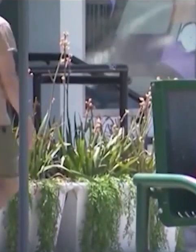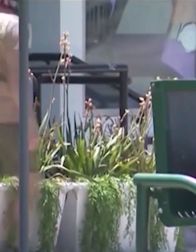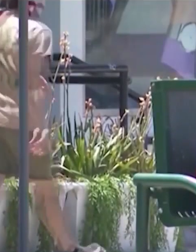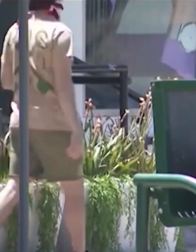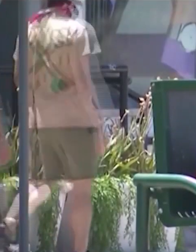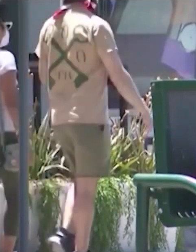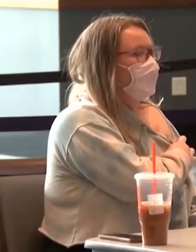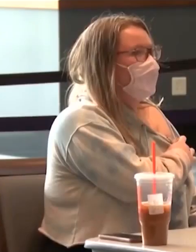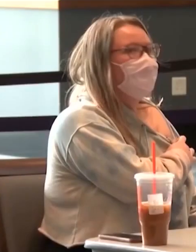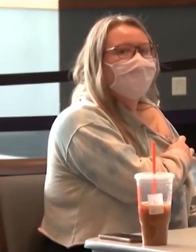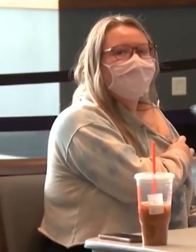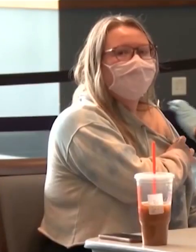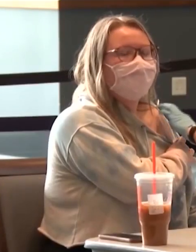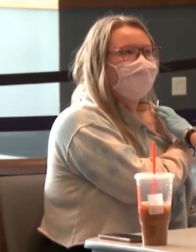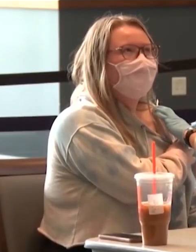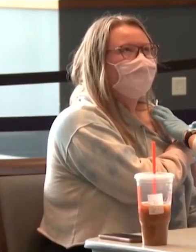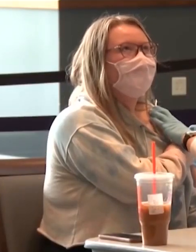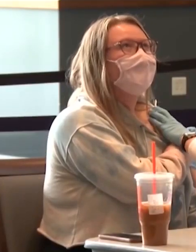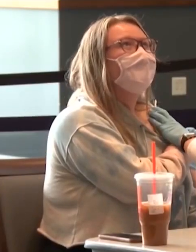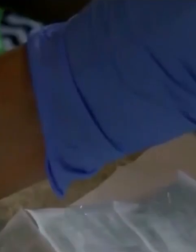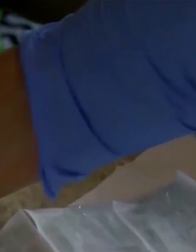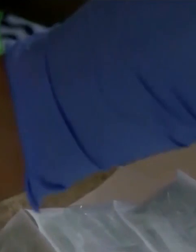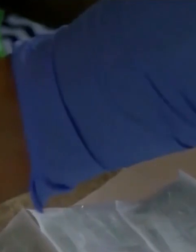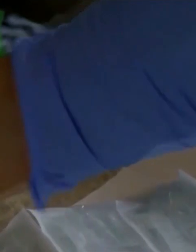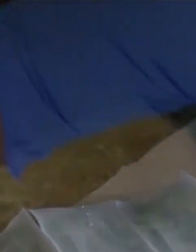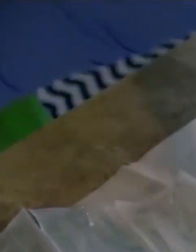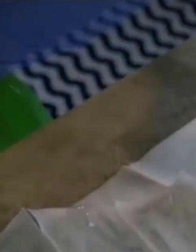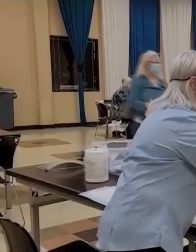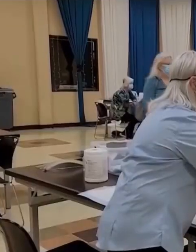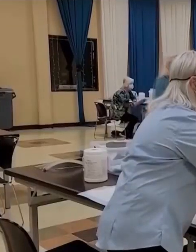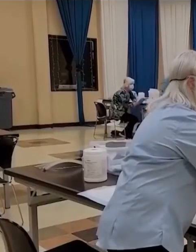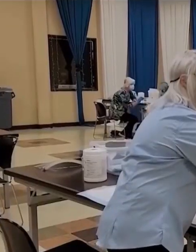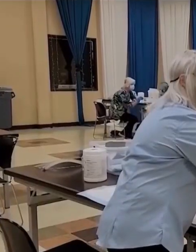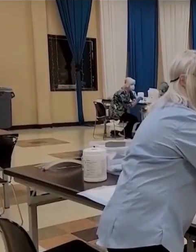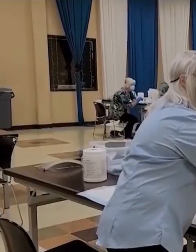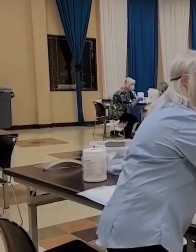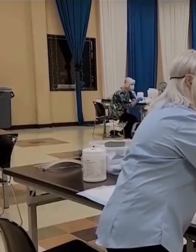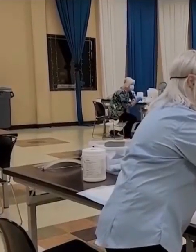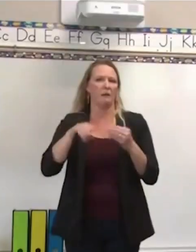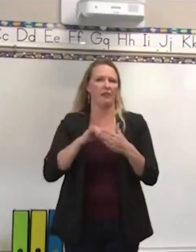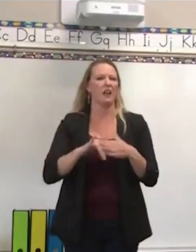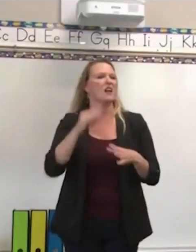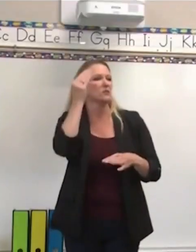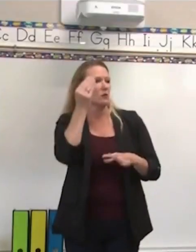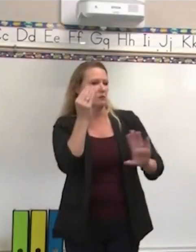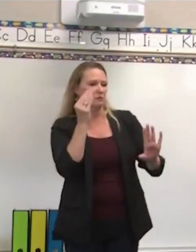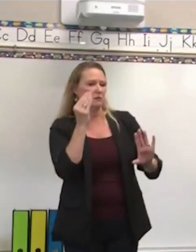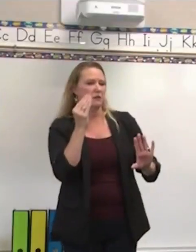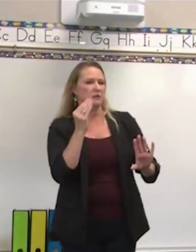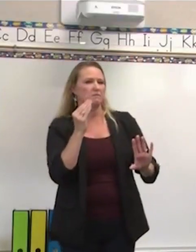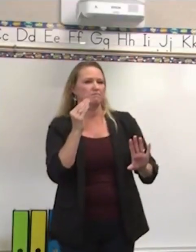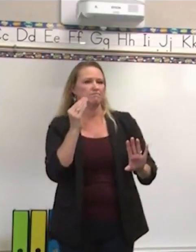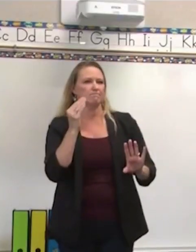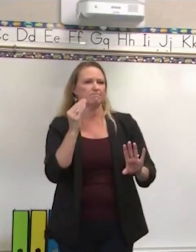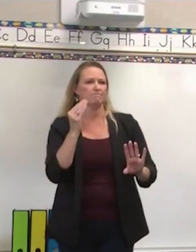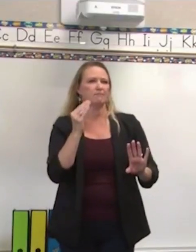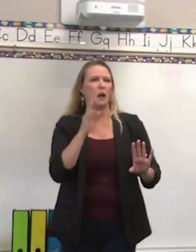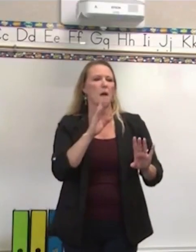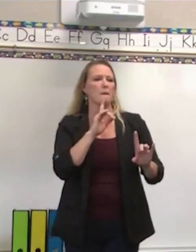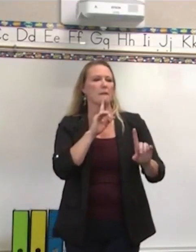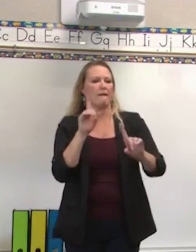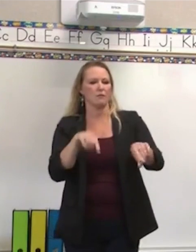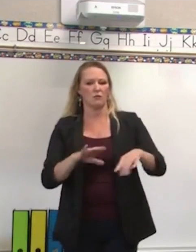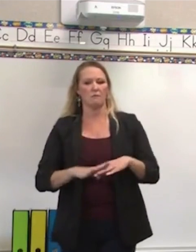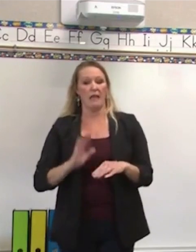State data show as of Tuesday, 61% of the state's population is vaccinated. Newsom noting that's not the case for all of